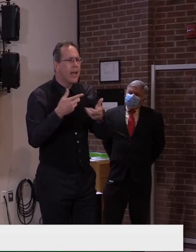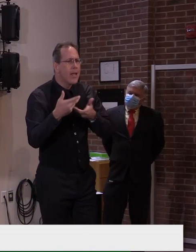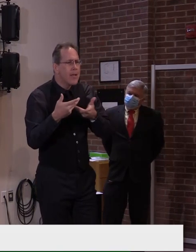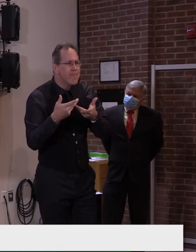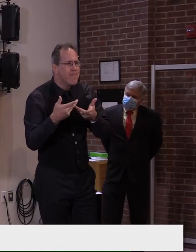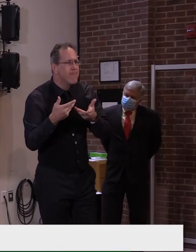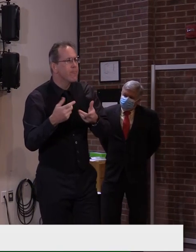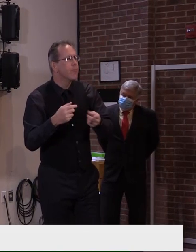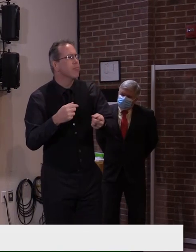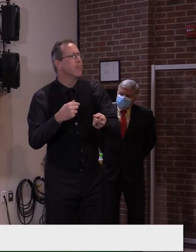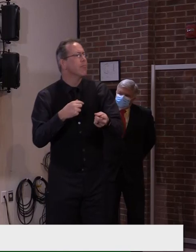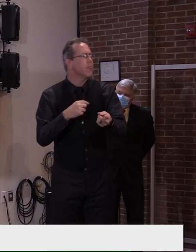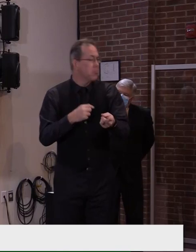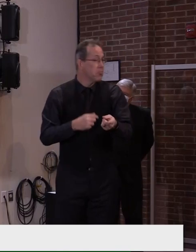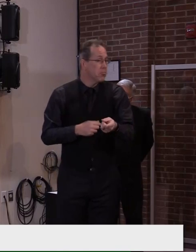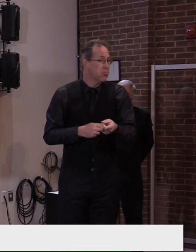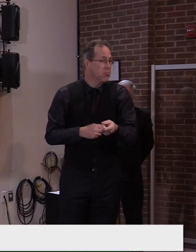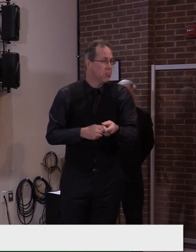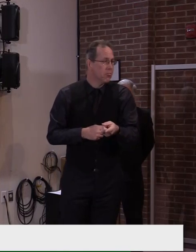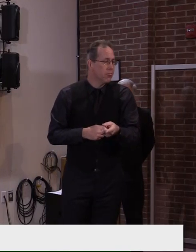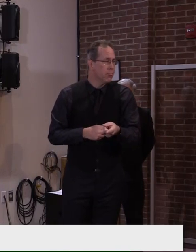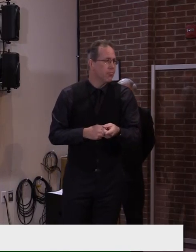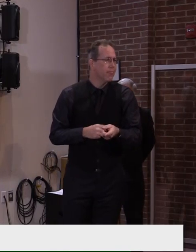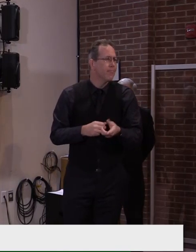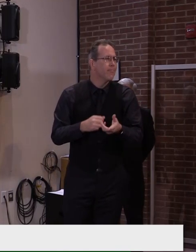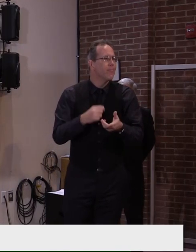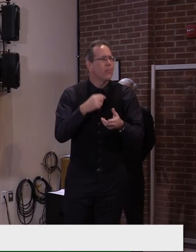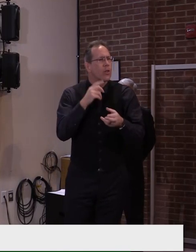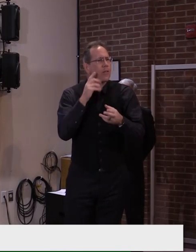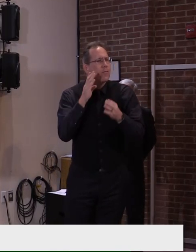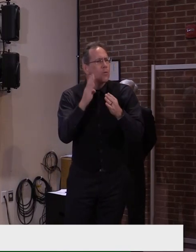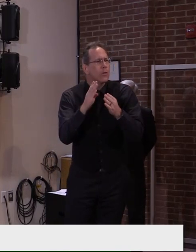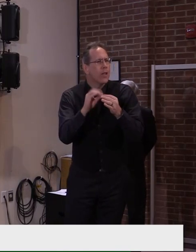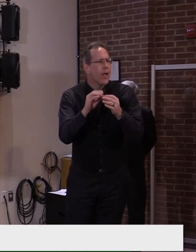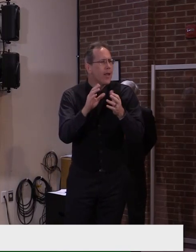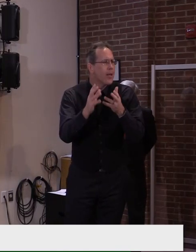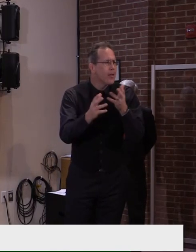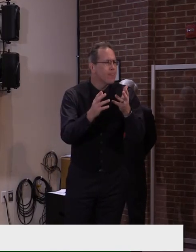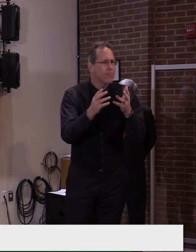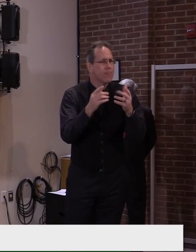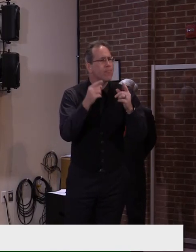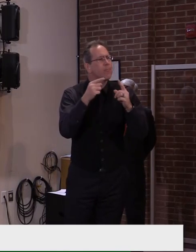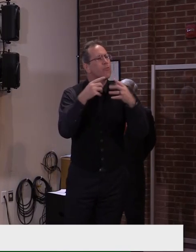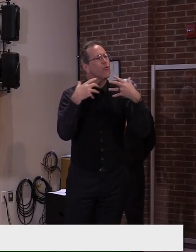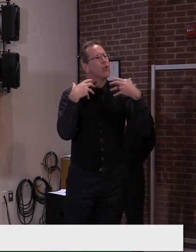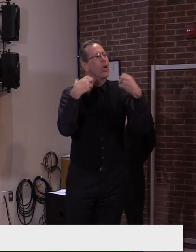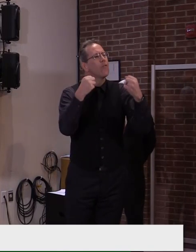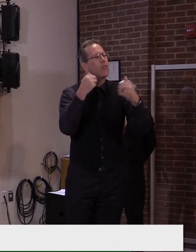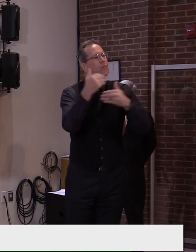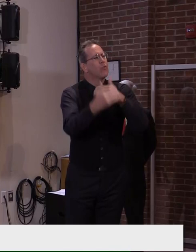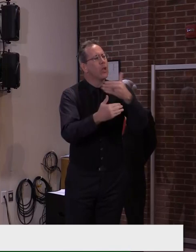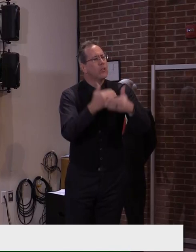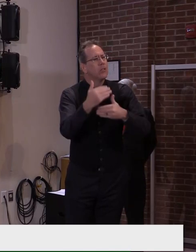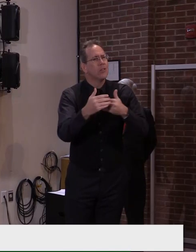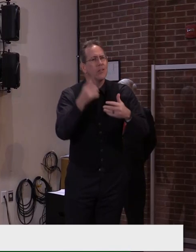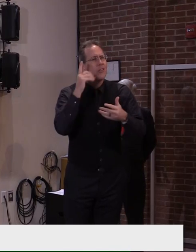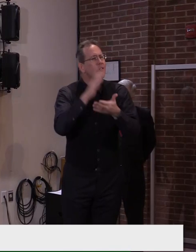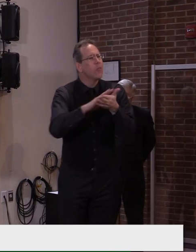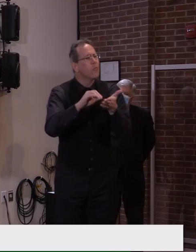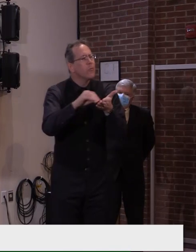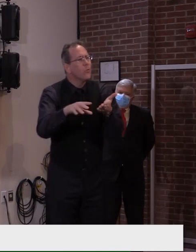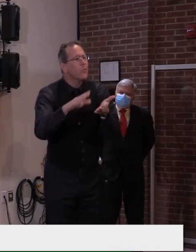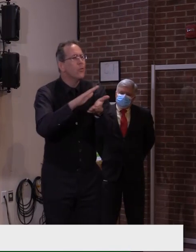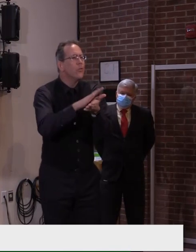work more directly on what we call the education recovery issues resulting in the pandemic. So I would like to make that transition so we can